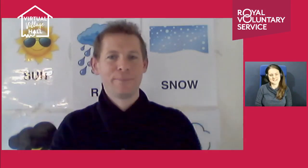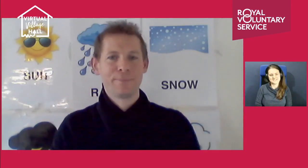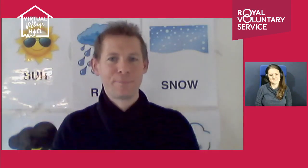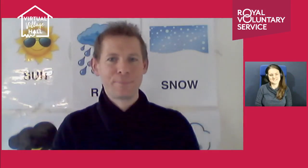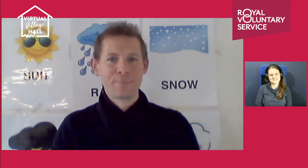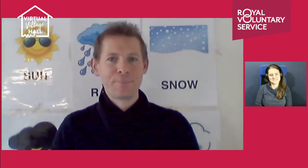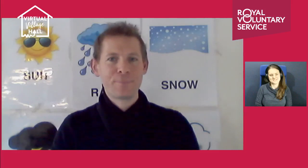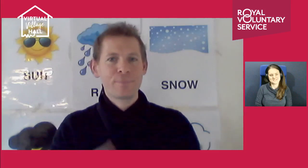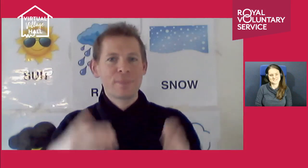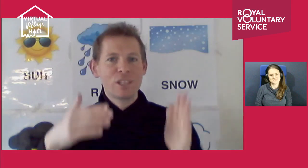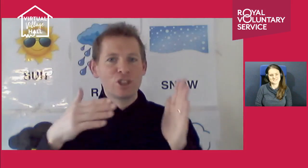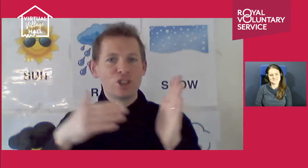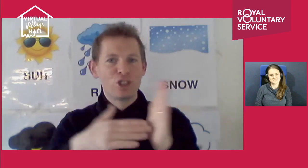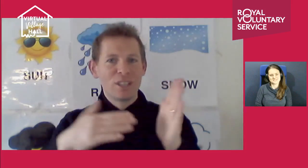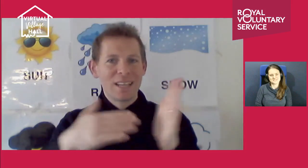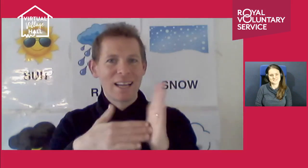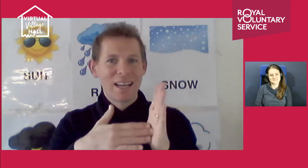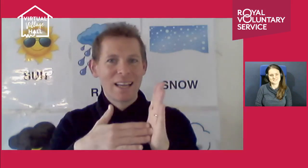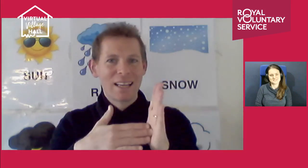today,